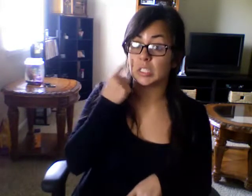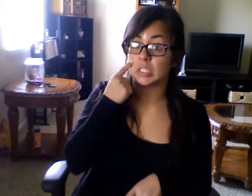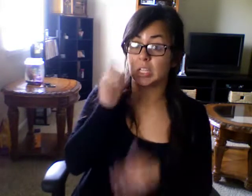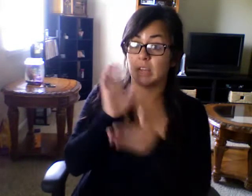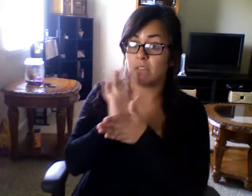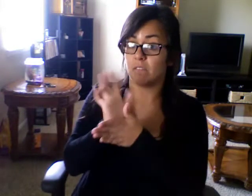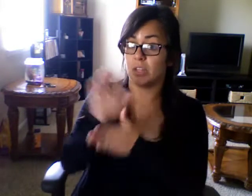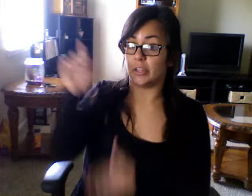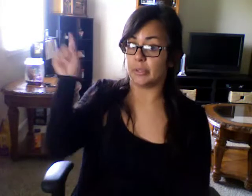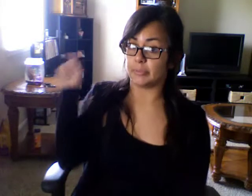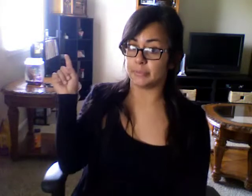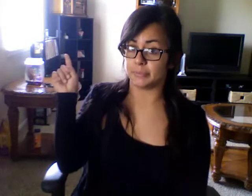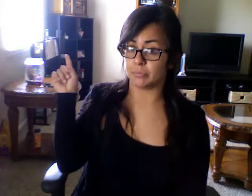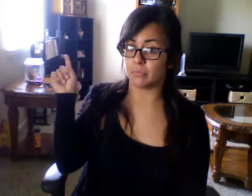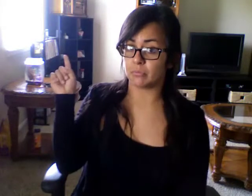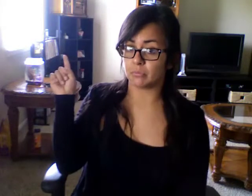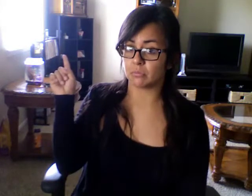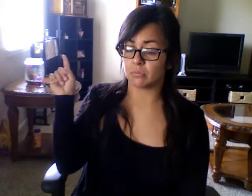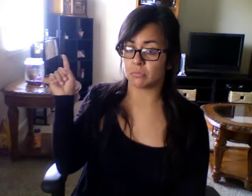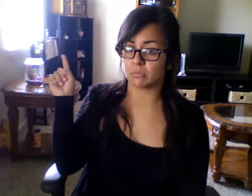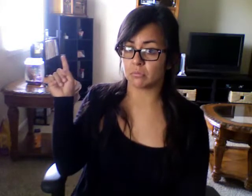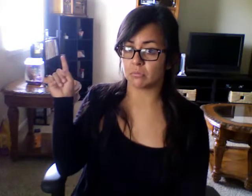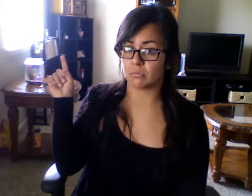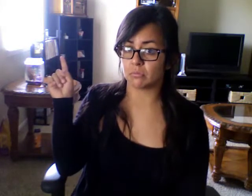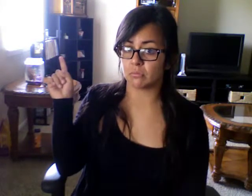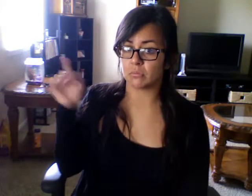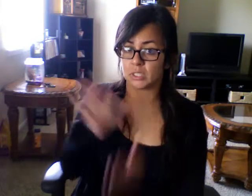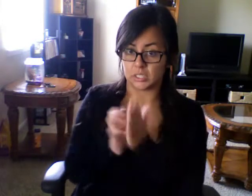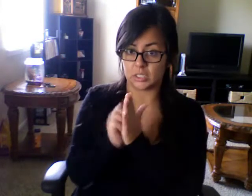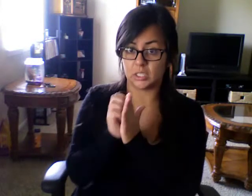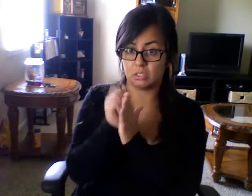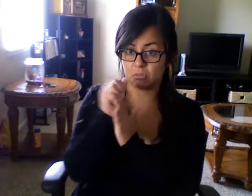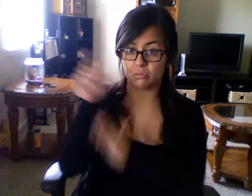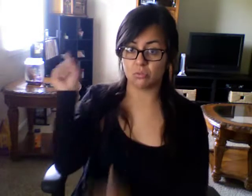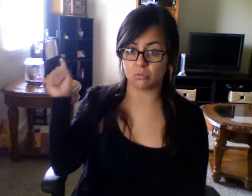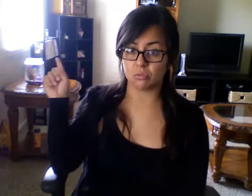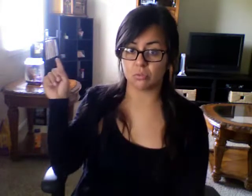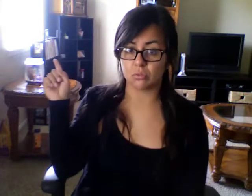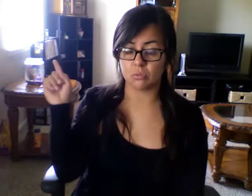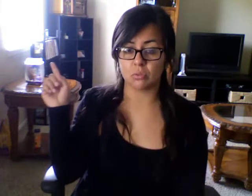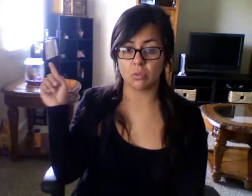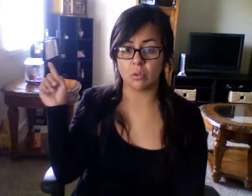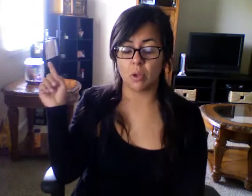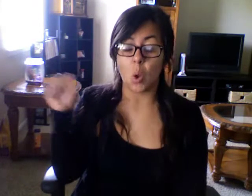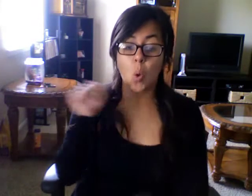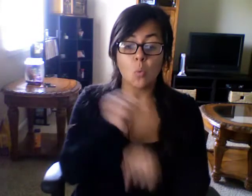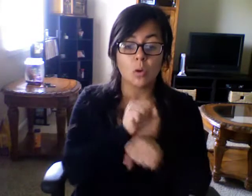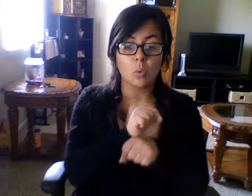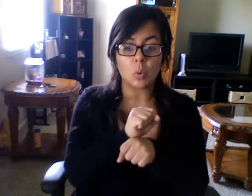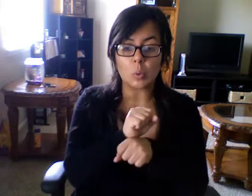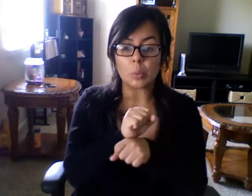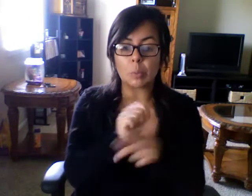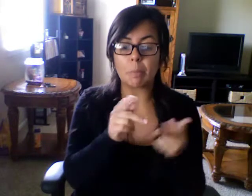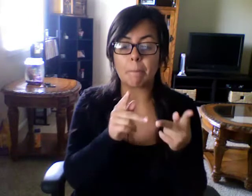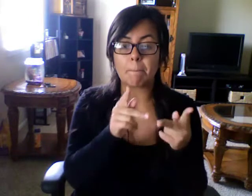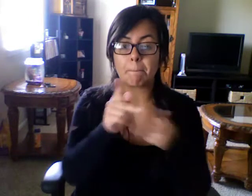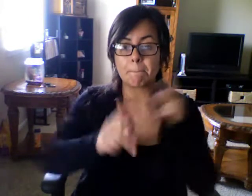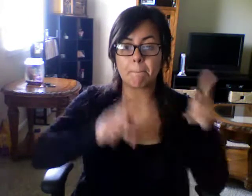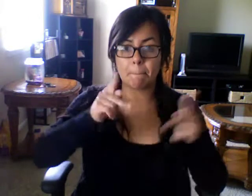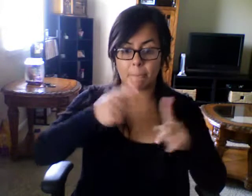with samples of material that were collected by a young pathologist at Brigham and Women's Hospital. And as we treated these cells with this molecule, we observed